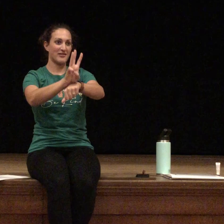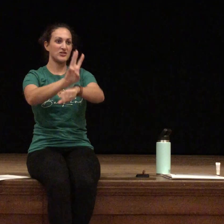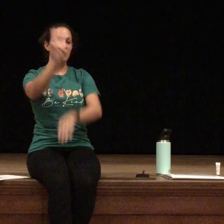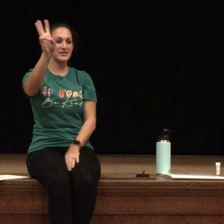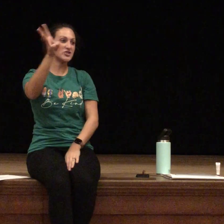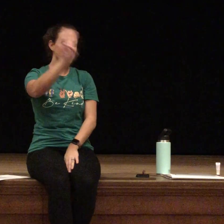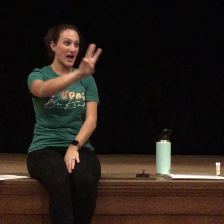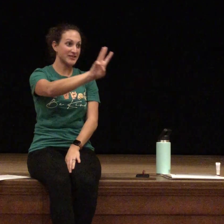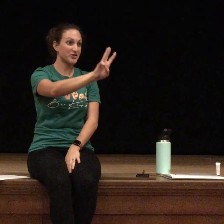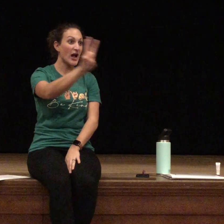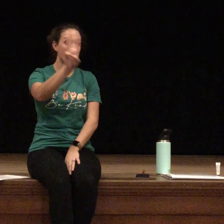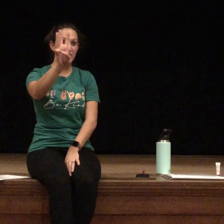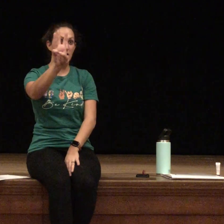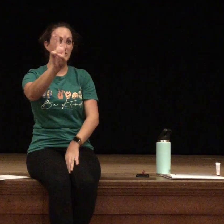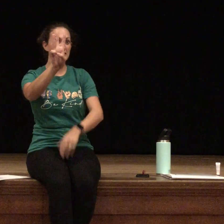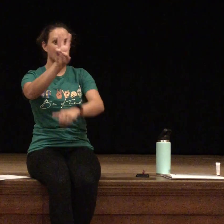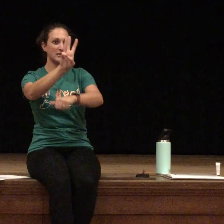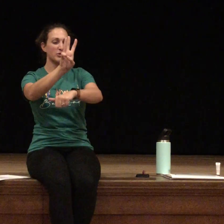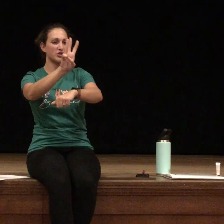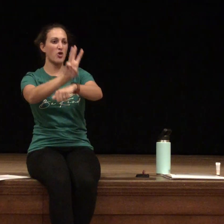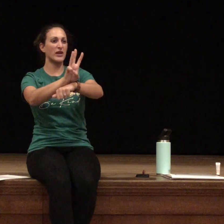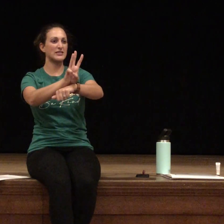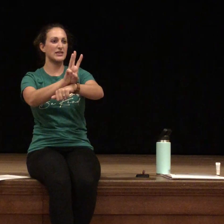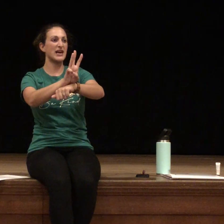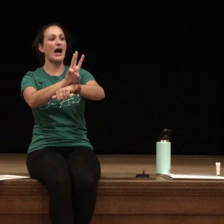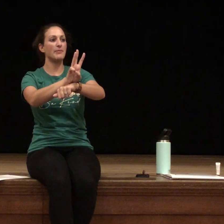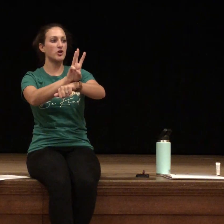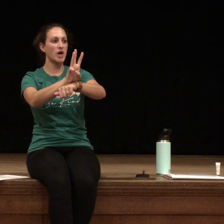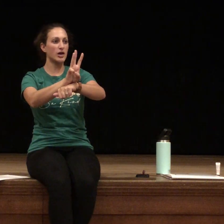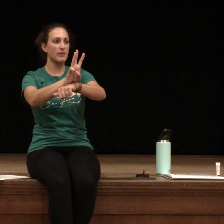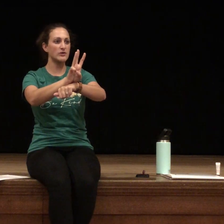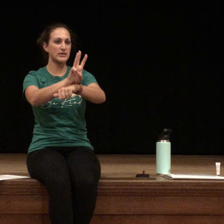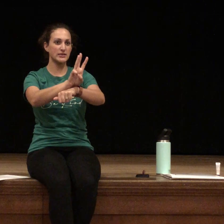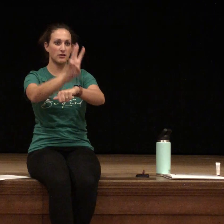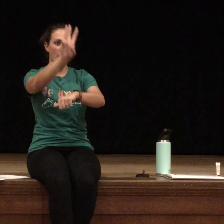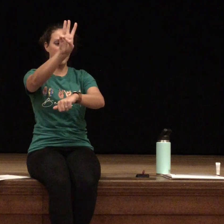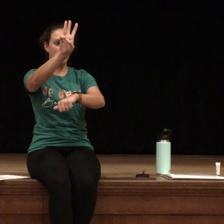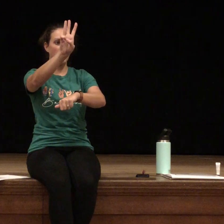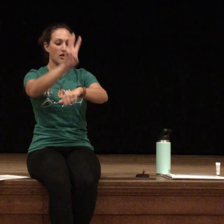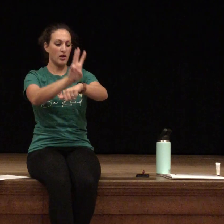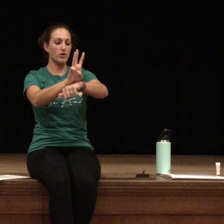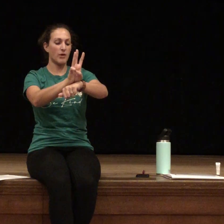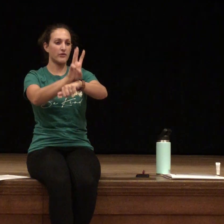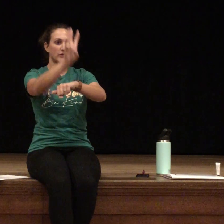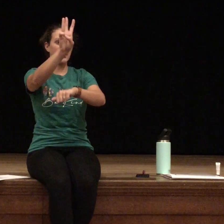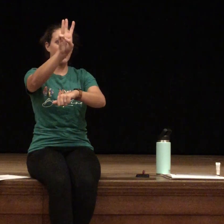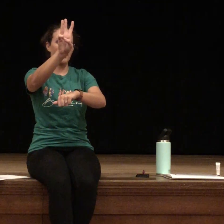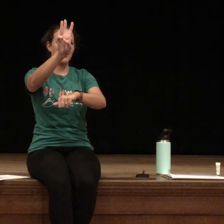So this is just, yes, you're right with the number 6, but to show that it's a time that you're talking about, 6 o'clock, it would come off the wrist like that.